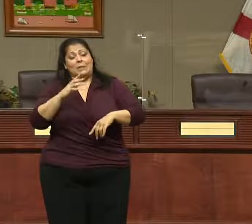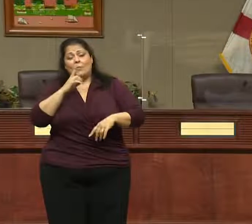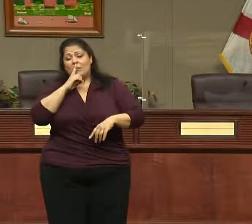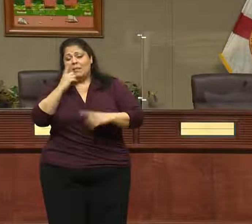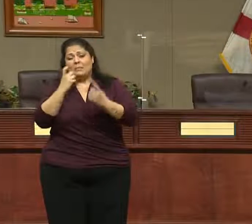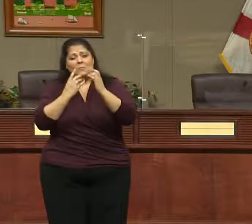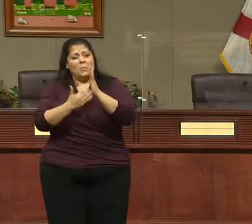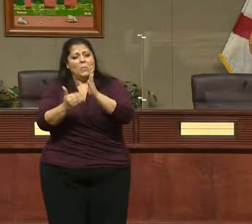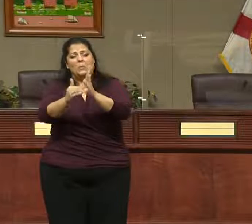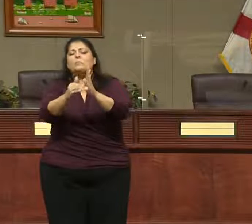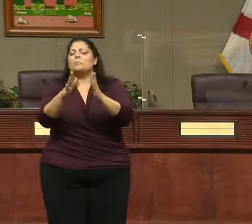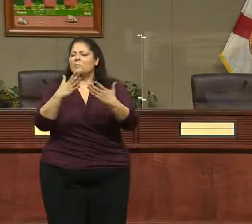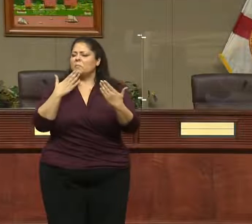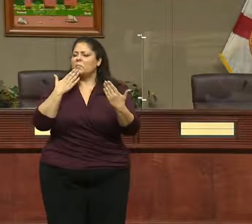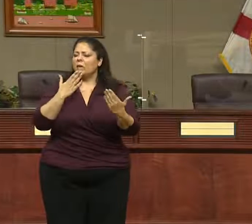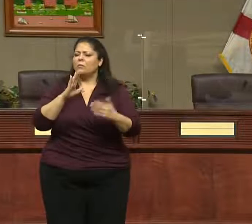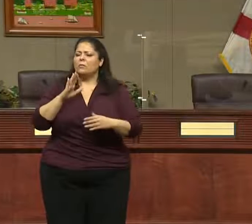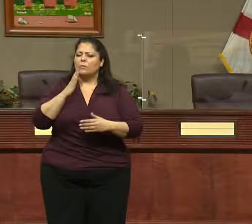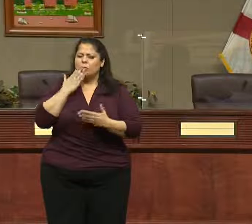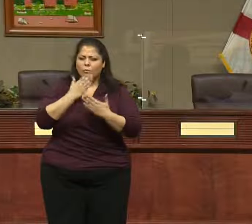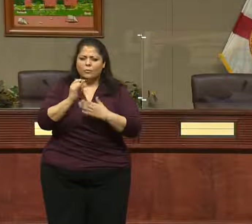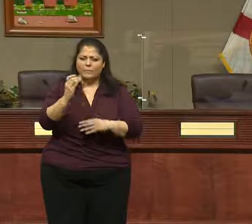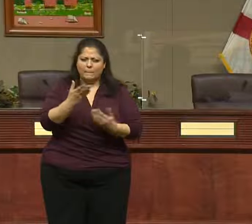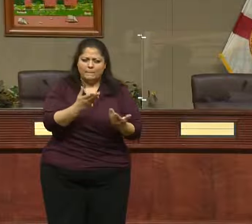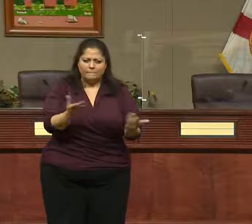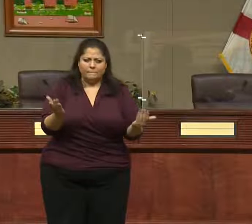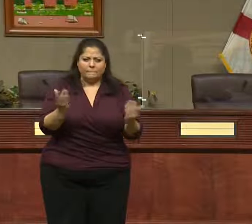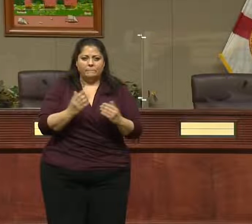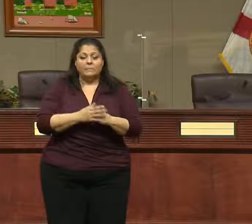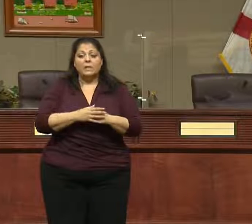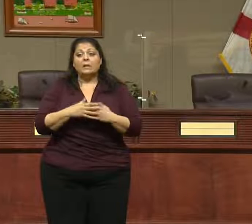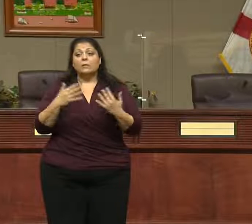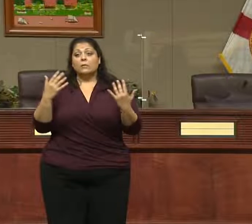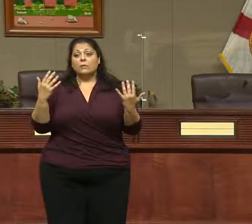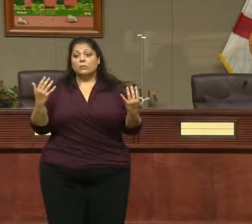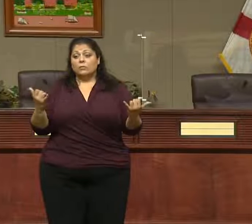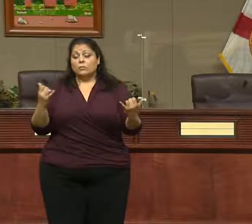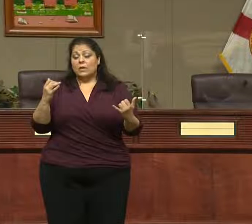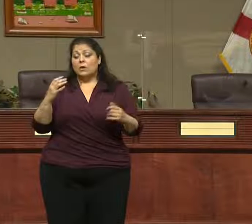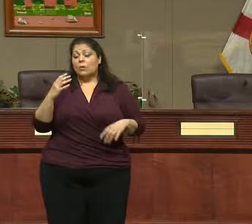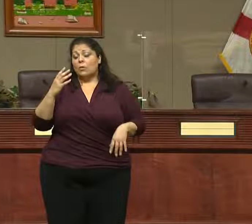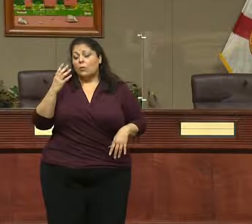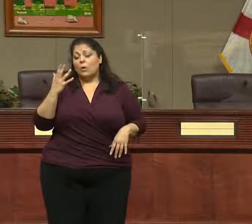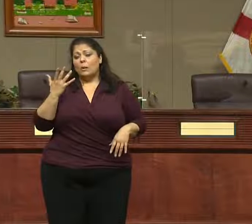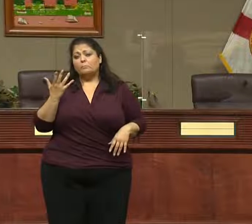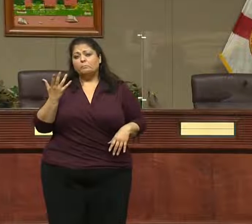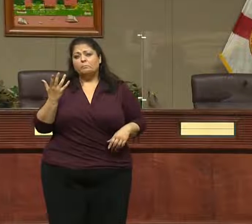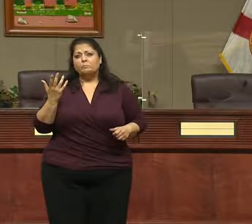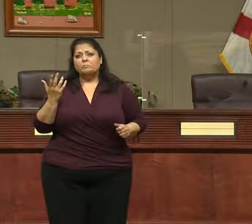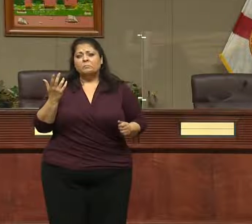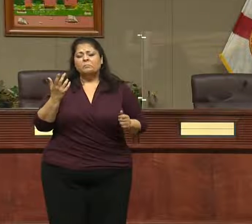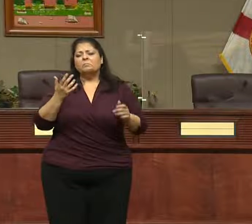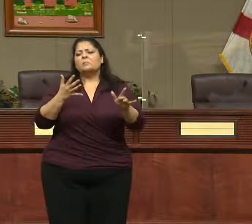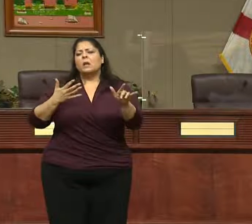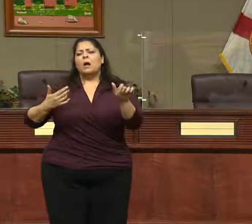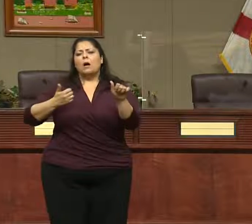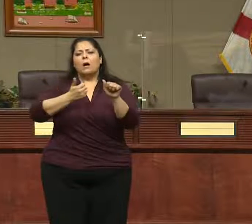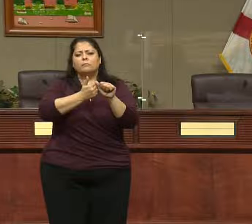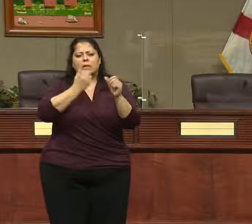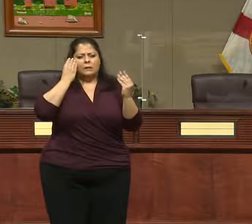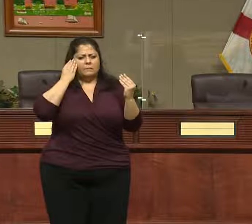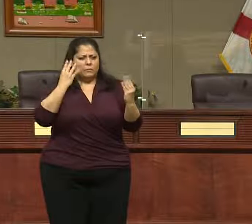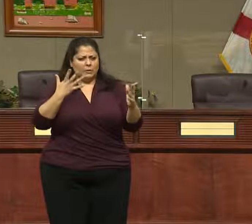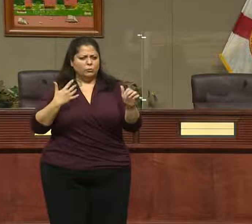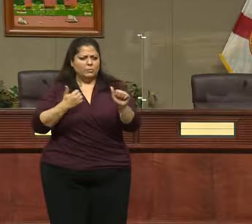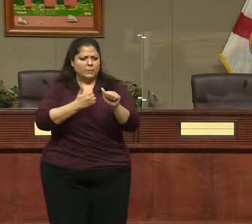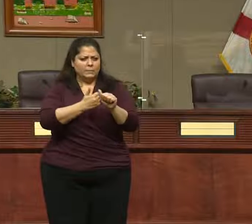Thank you. So I'm going to move straight into give you some updates And